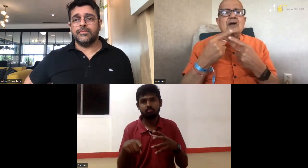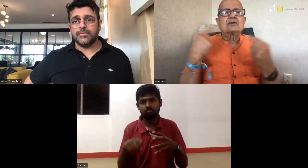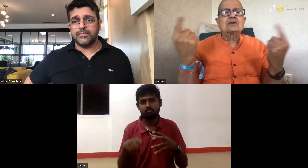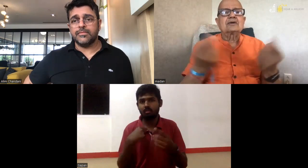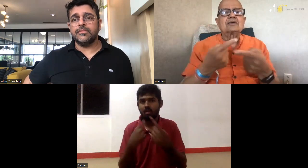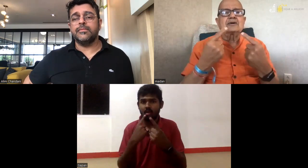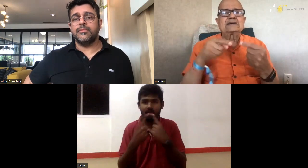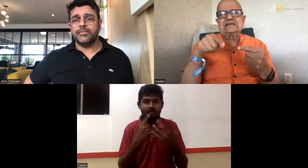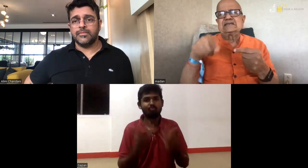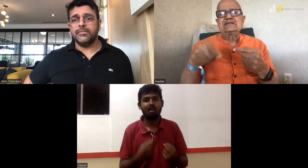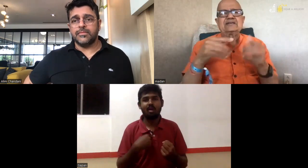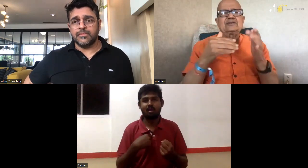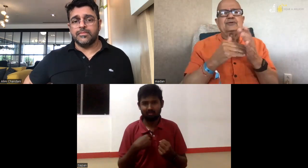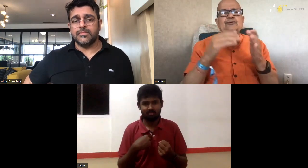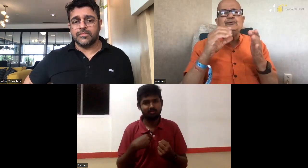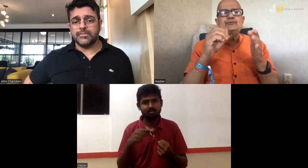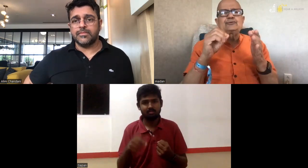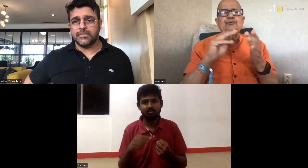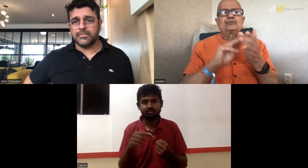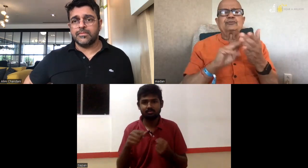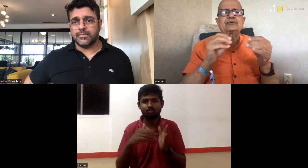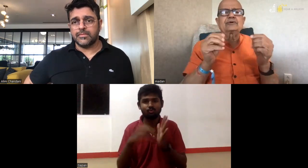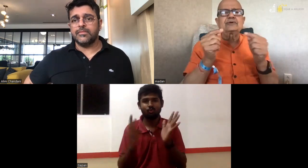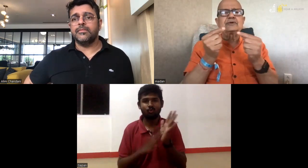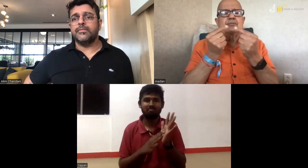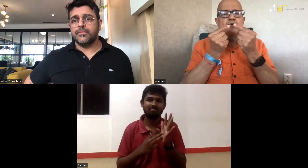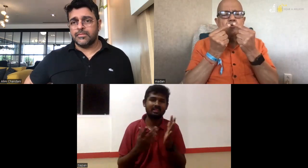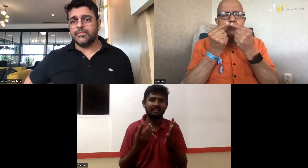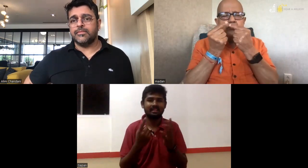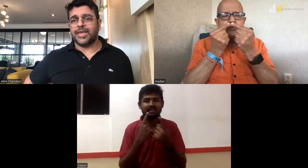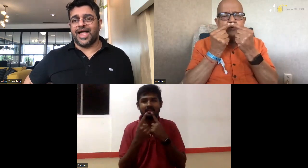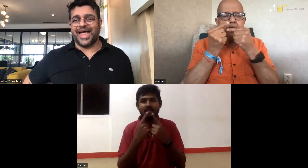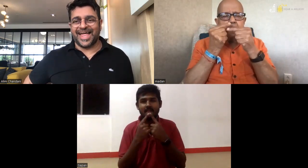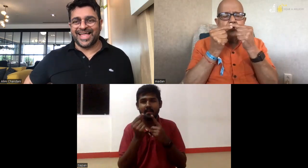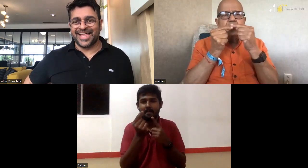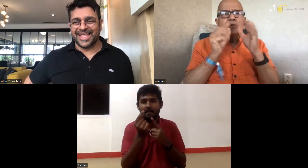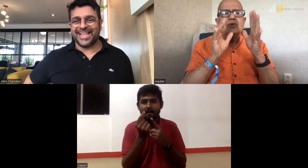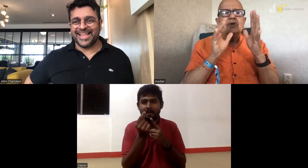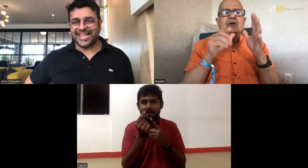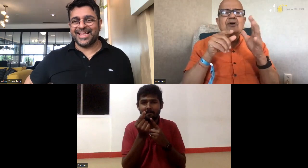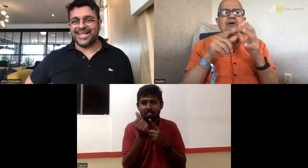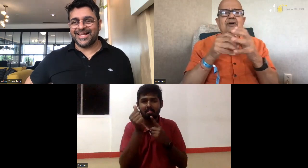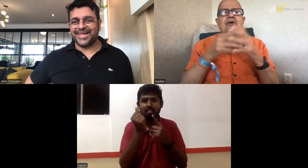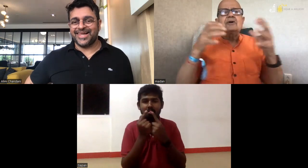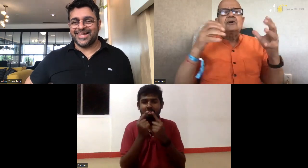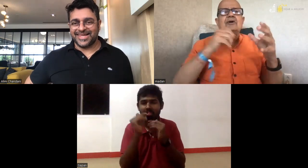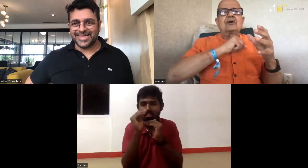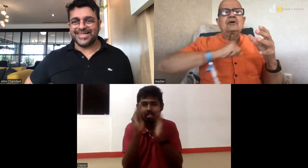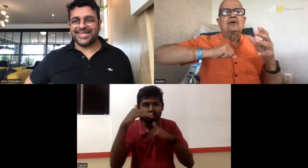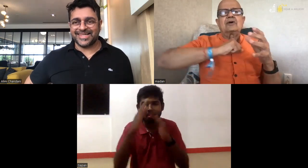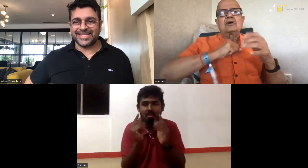will start to hear your thoughts as well. So the deaf people, the deaf